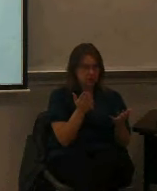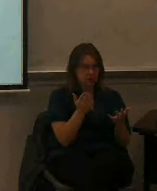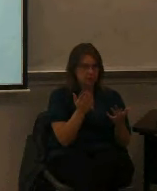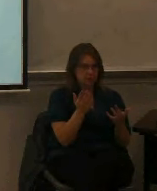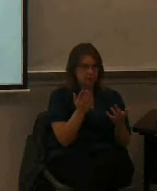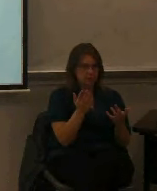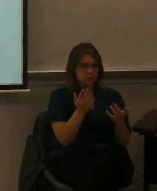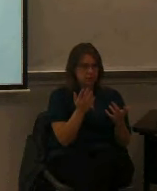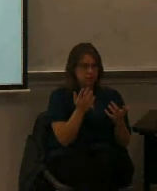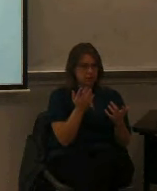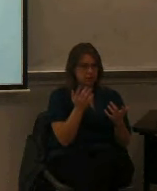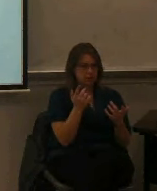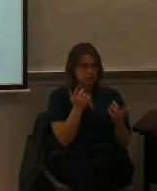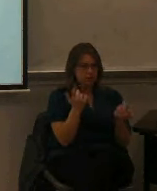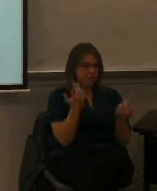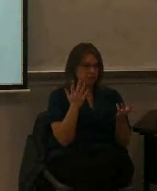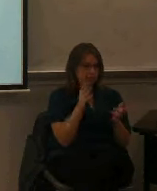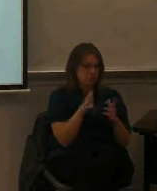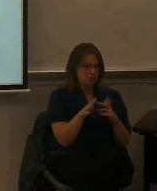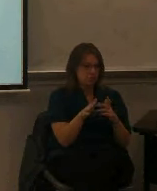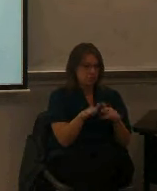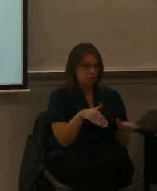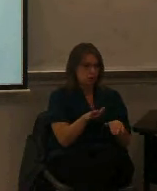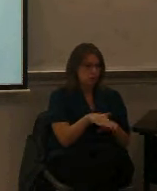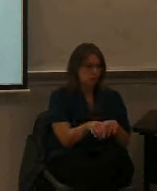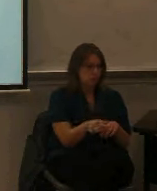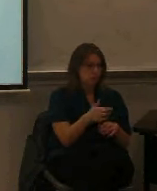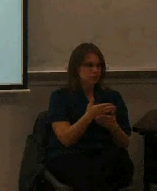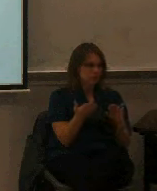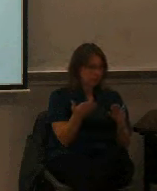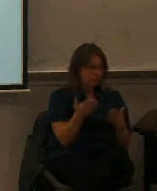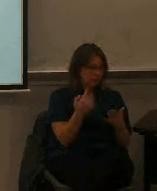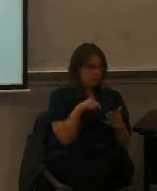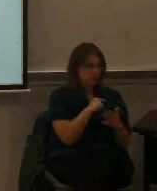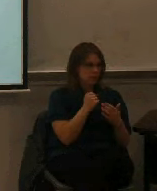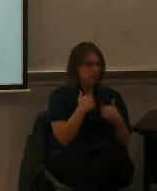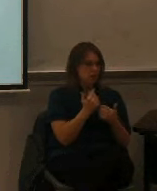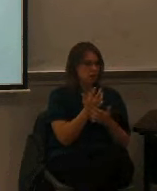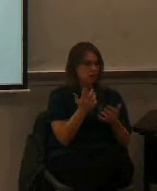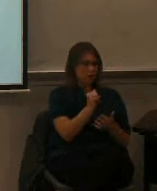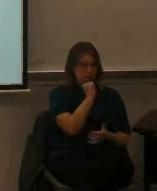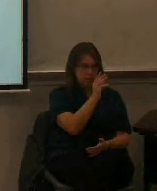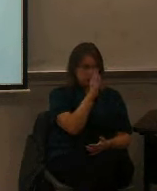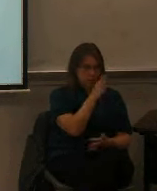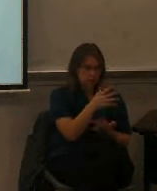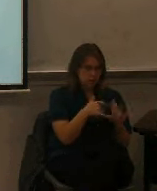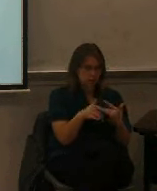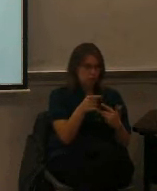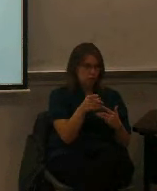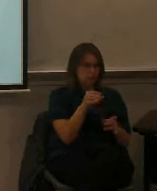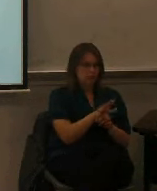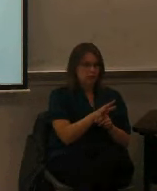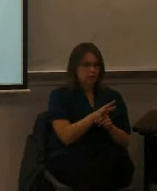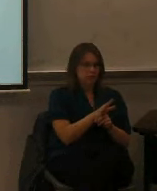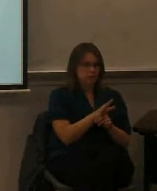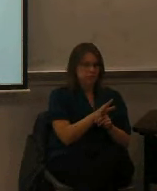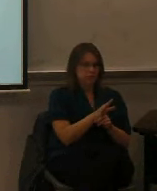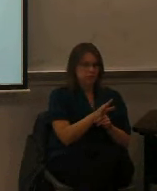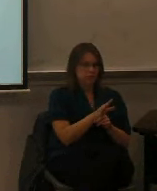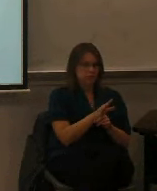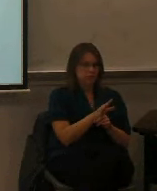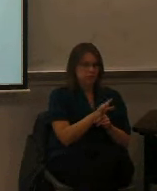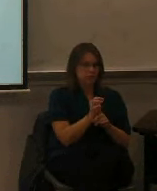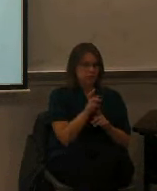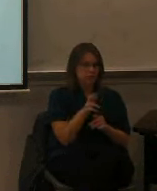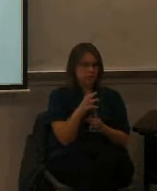them or living on their frass or something like that. So we have a lot of indirect interactions where you affect or